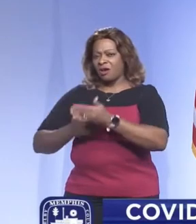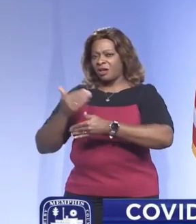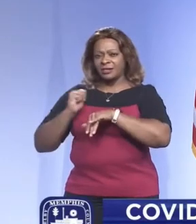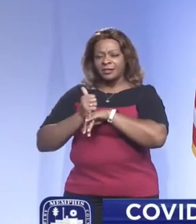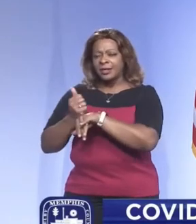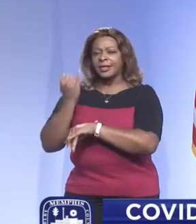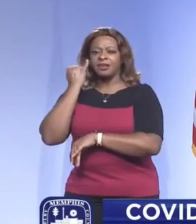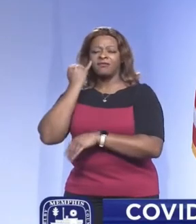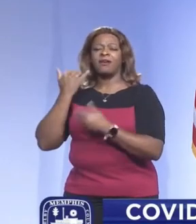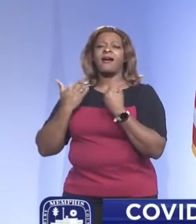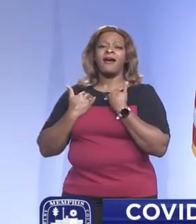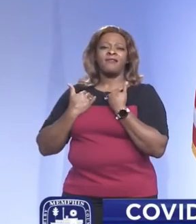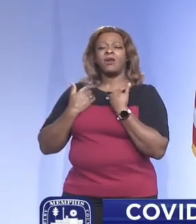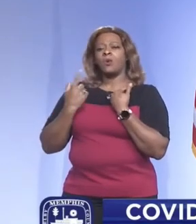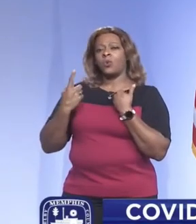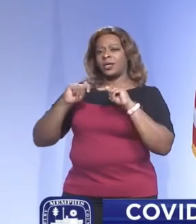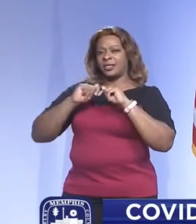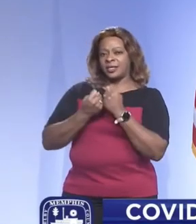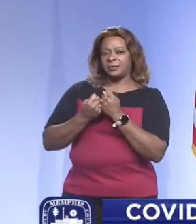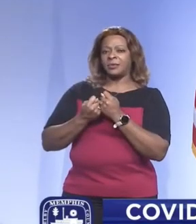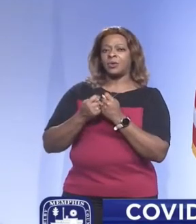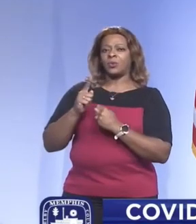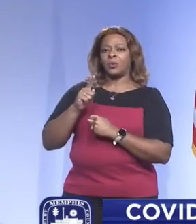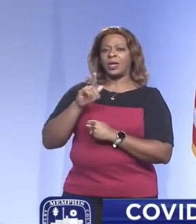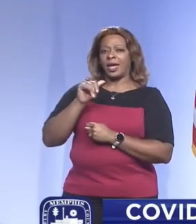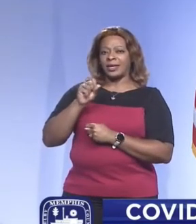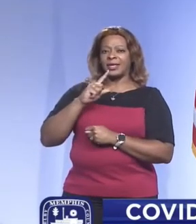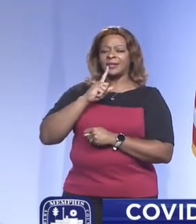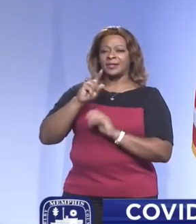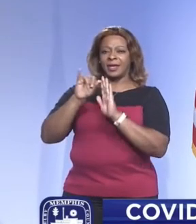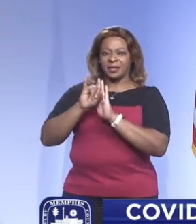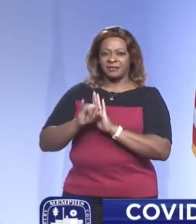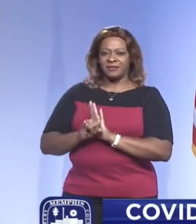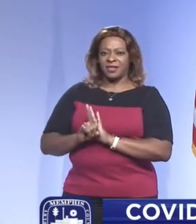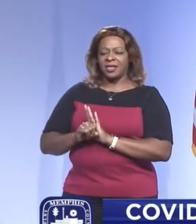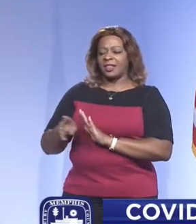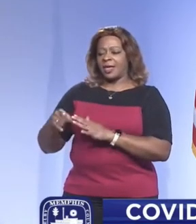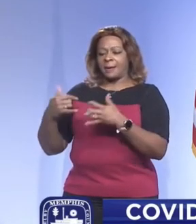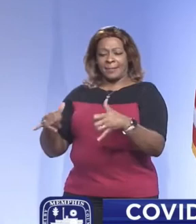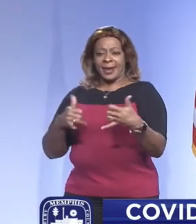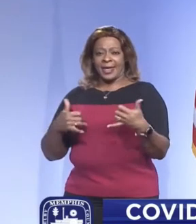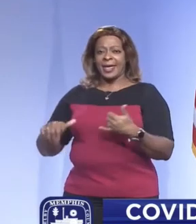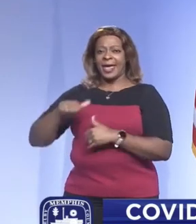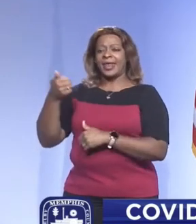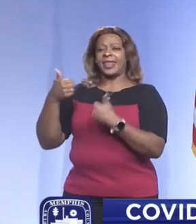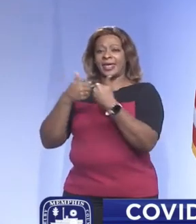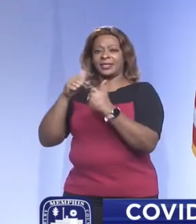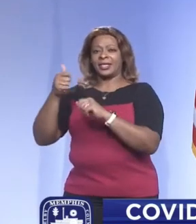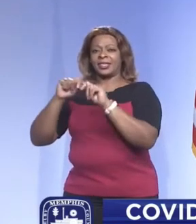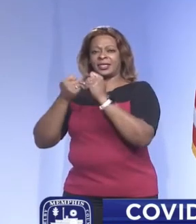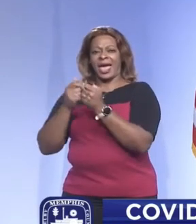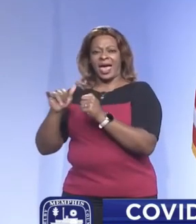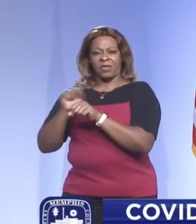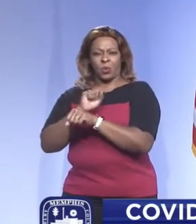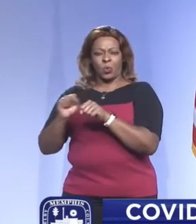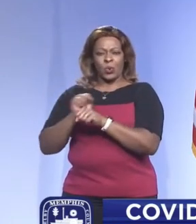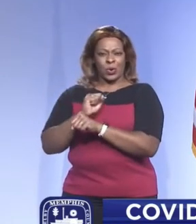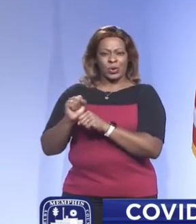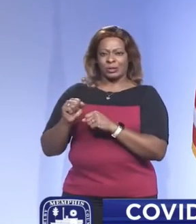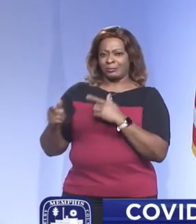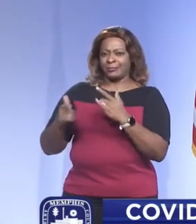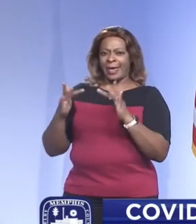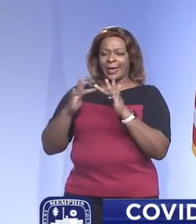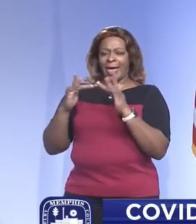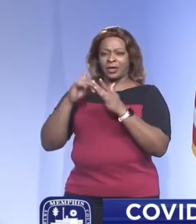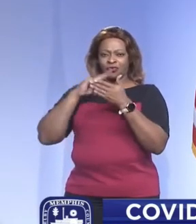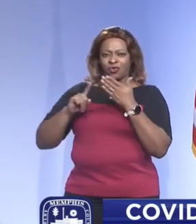if you have, one team where cases are identified and they played another team. How does that work with respect to